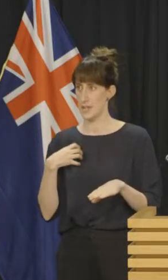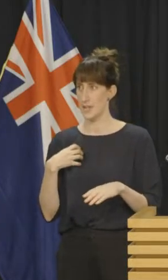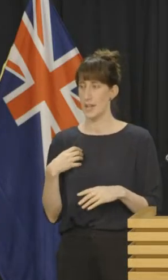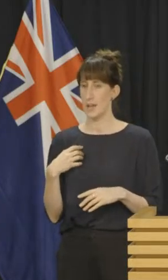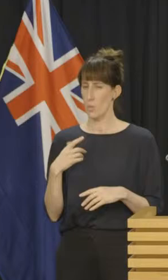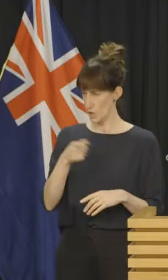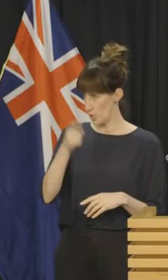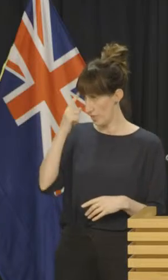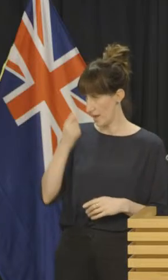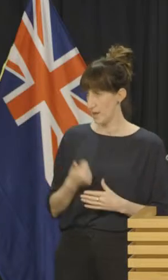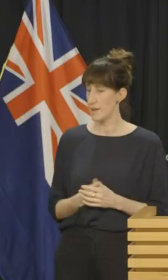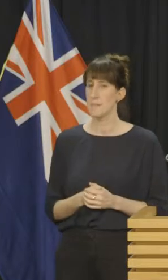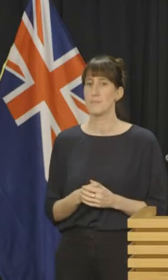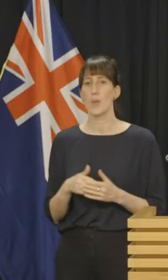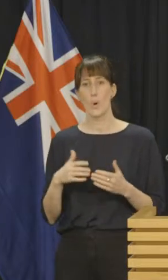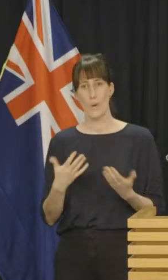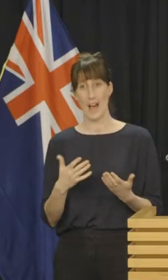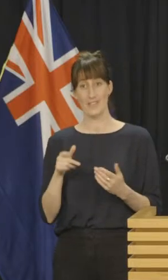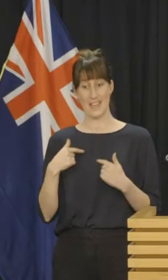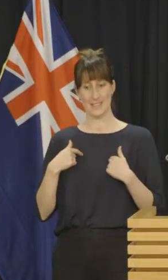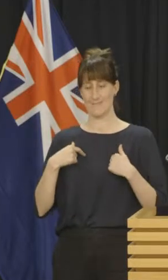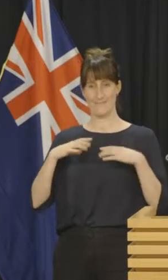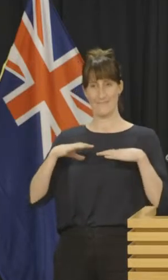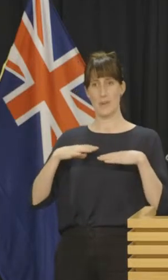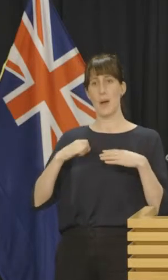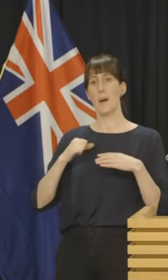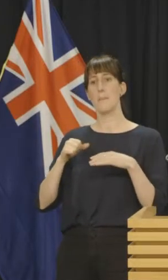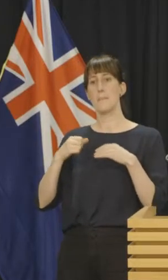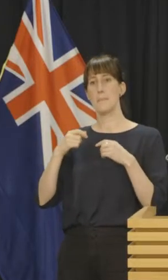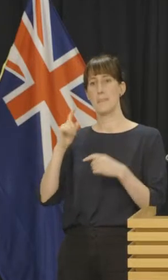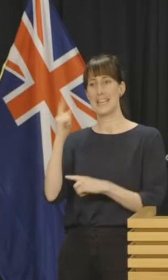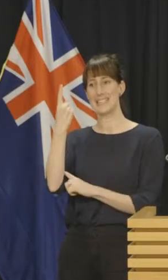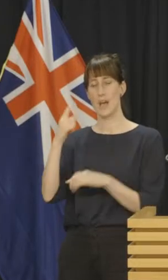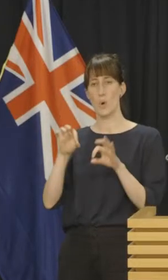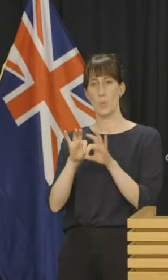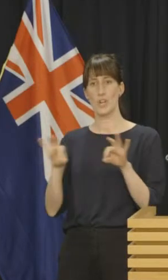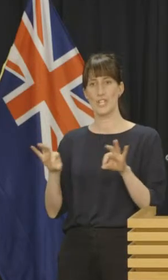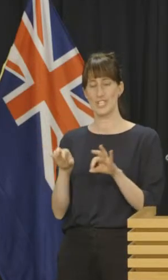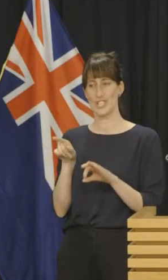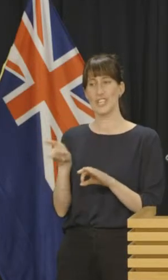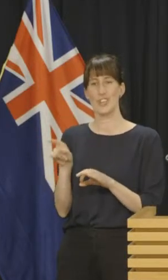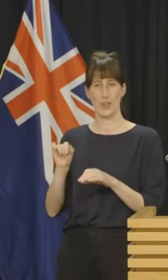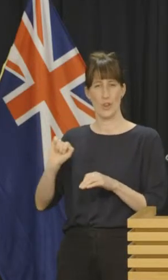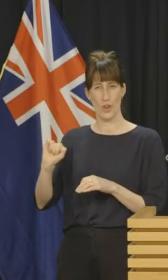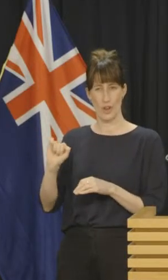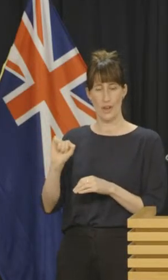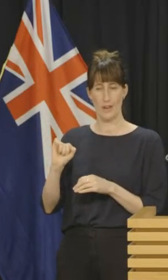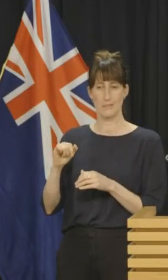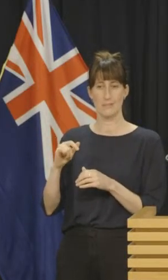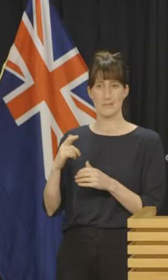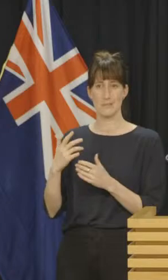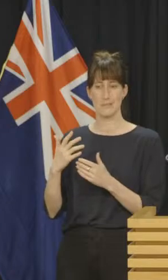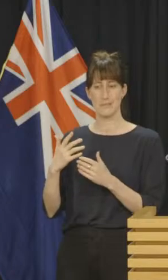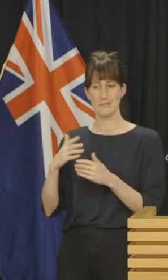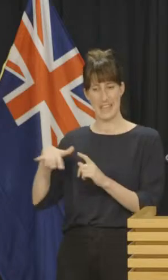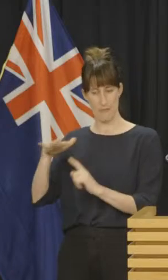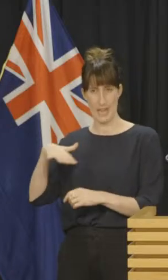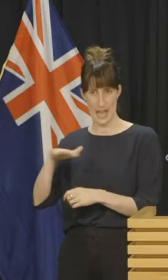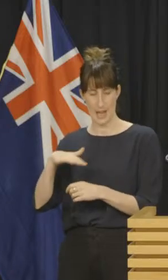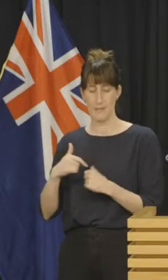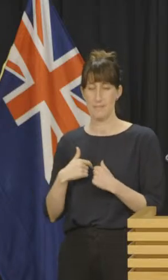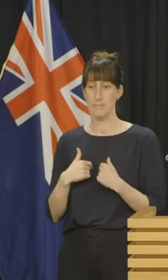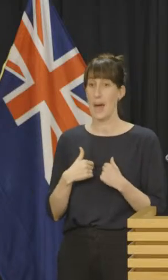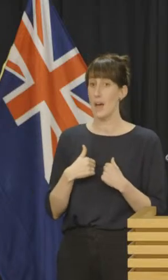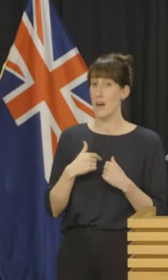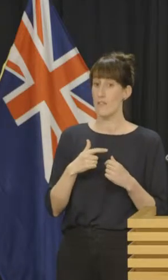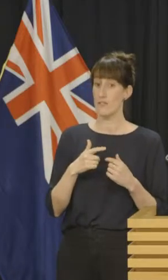these issues. What I would say from a health perspective, though, and also I can comment a little bit as Minister of Education on that, is that we do not want to do